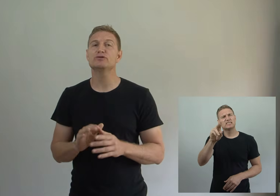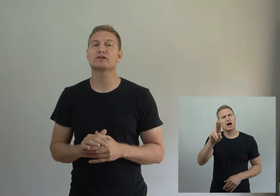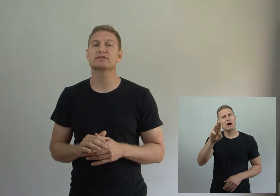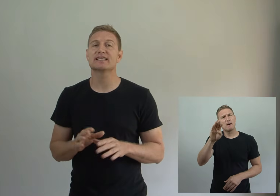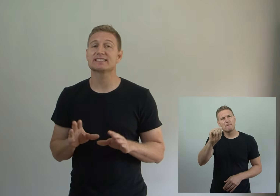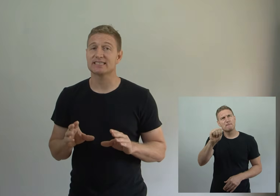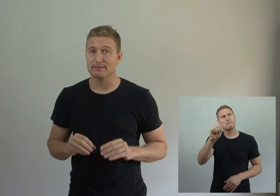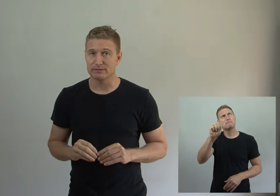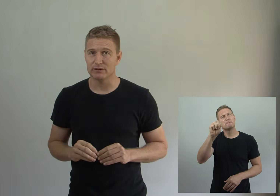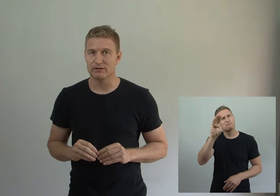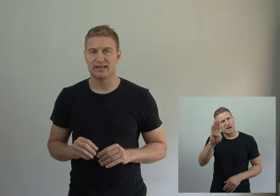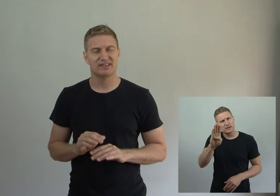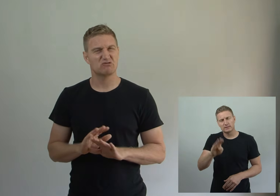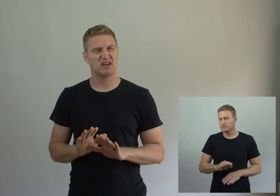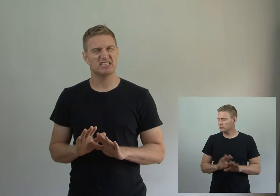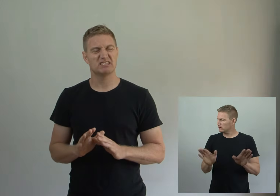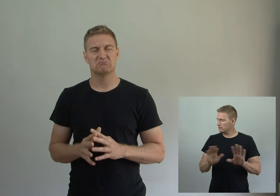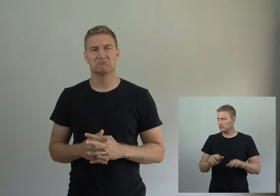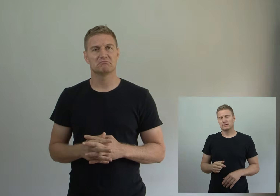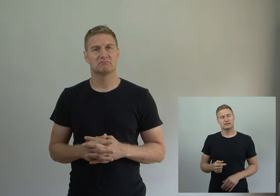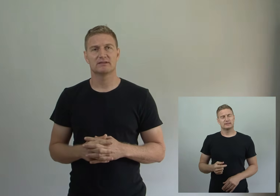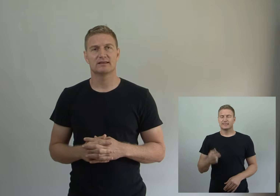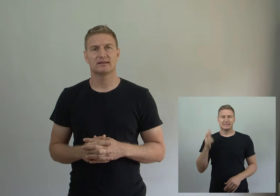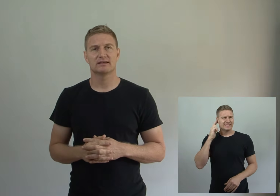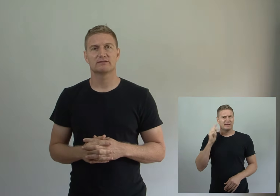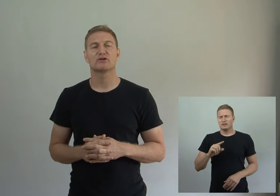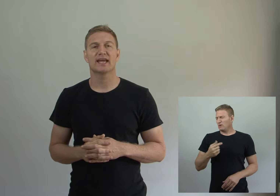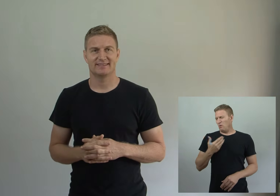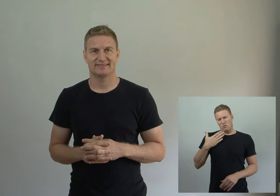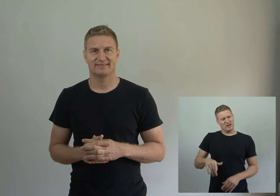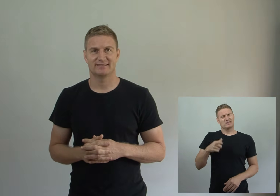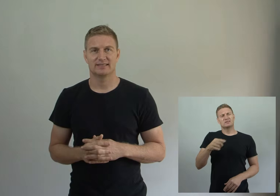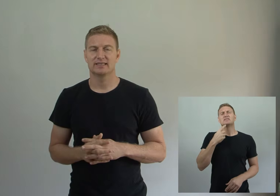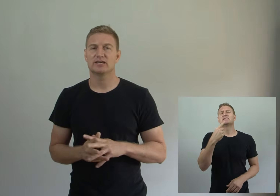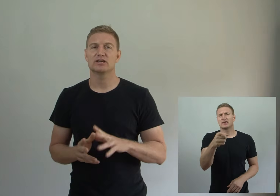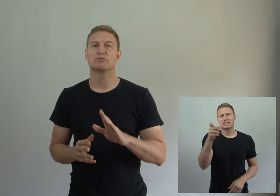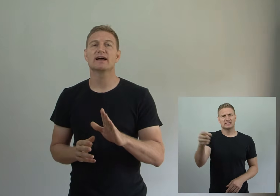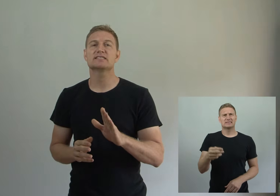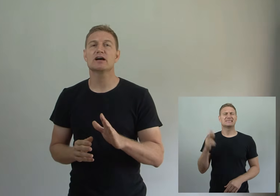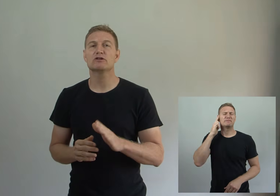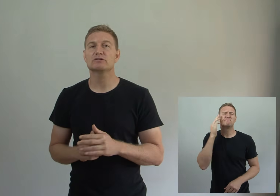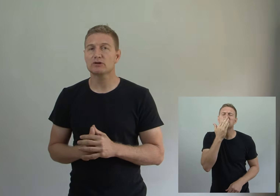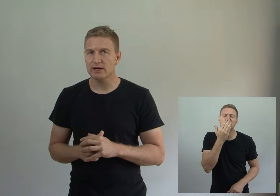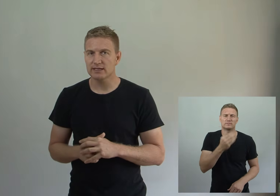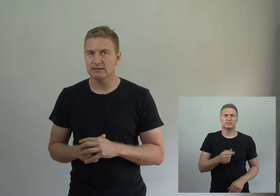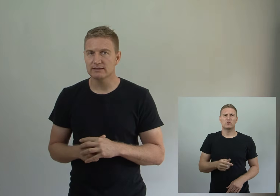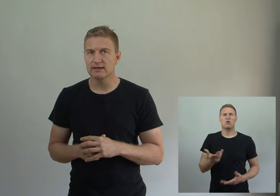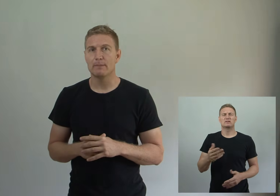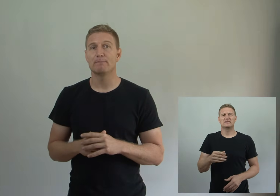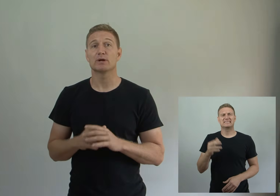two terms that is acceptable. The rest, forget it. You might sound